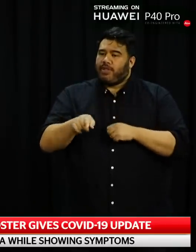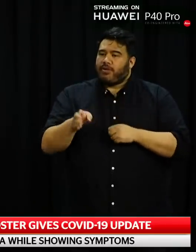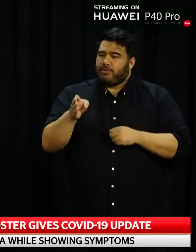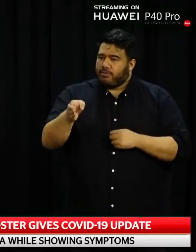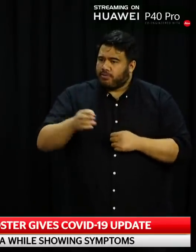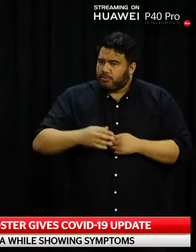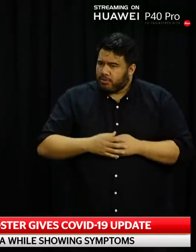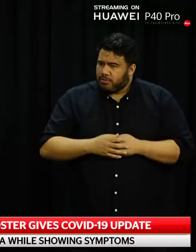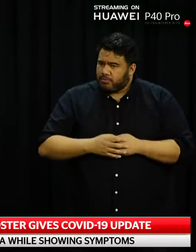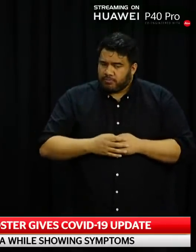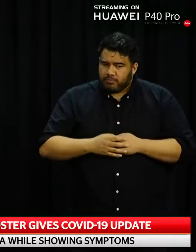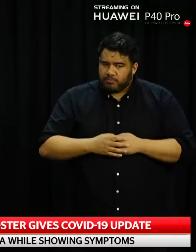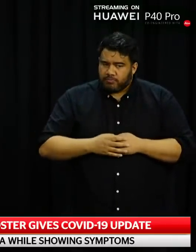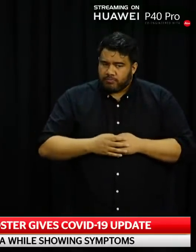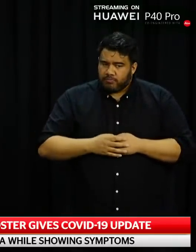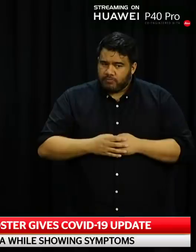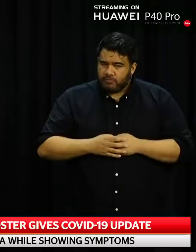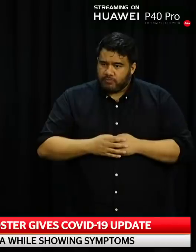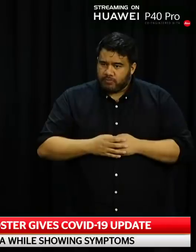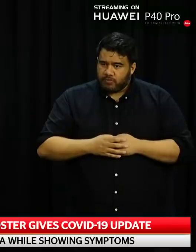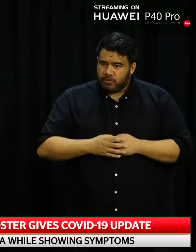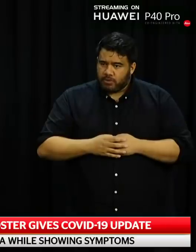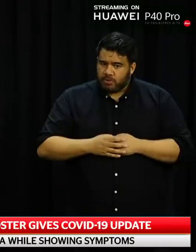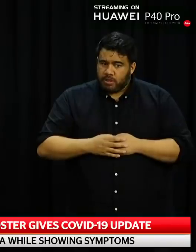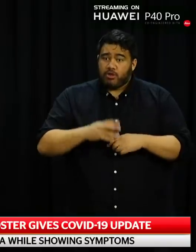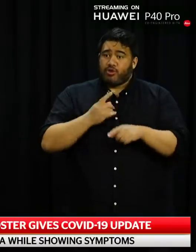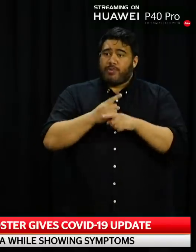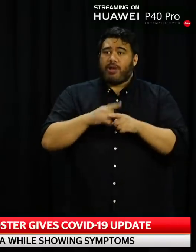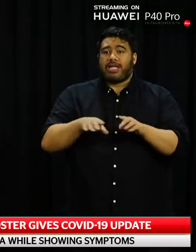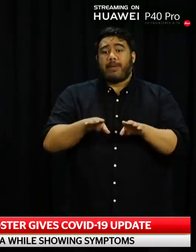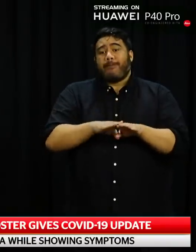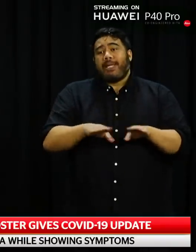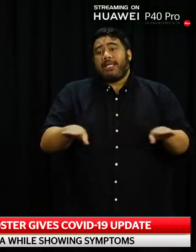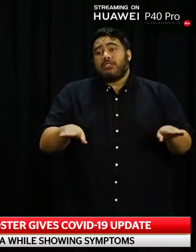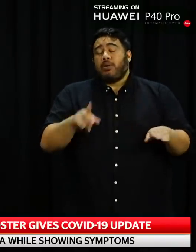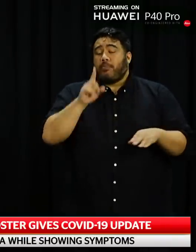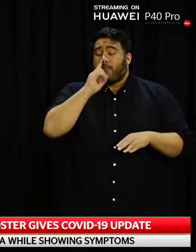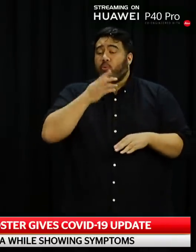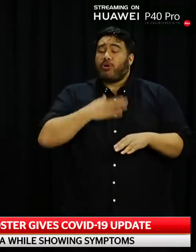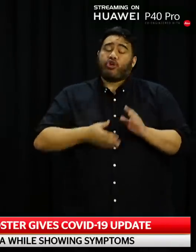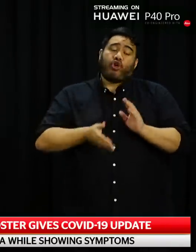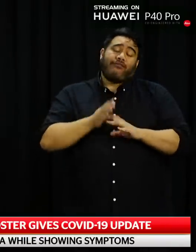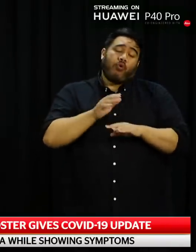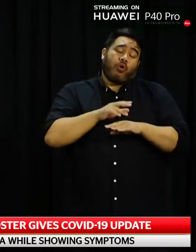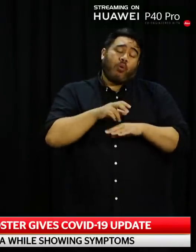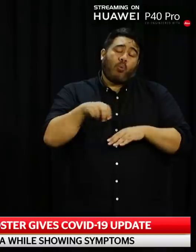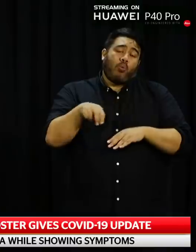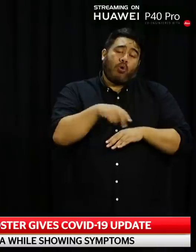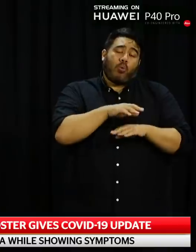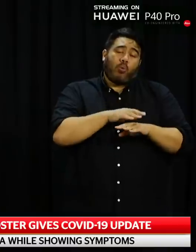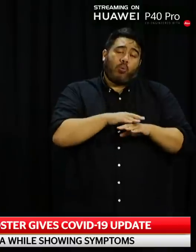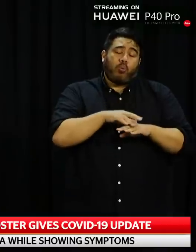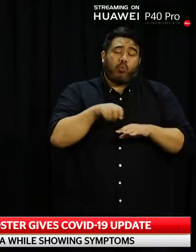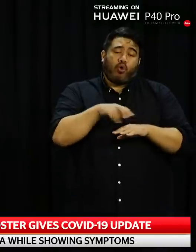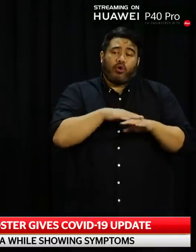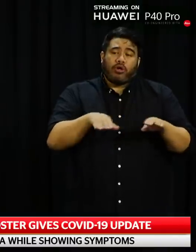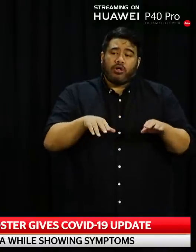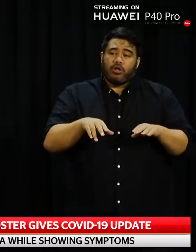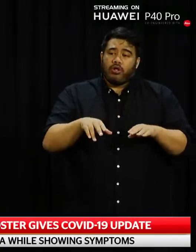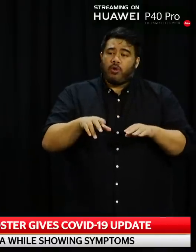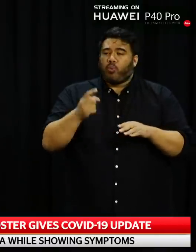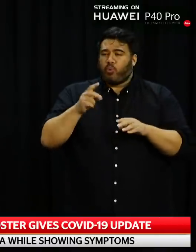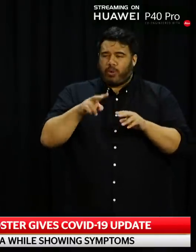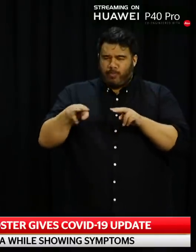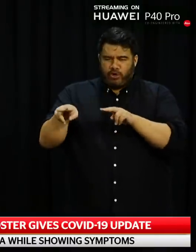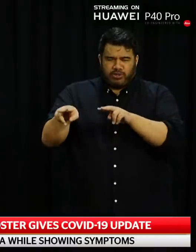last time there were people walking along the beach on nice days. And, We'll be monitoring the key spots, but I think people now are in a pretty good